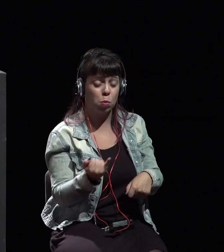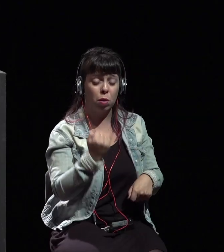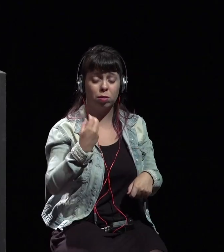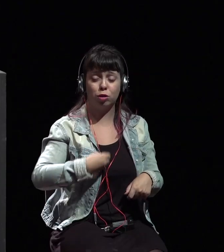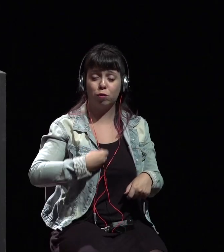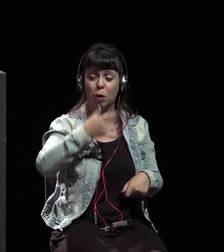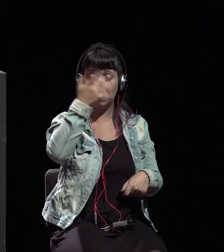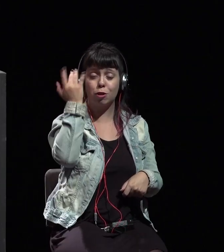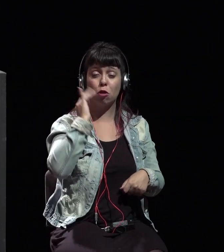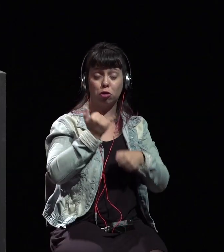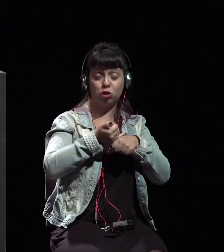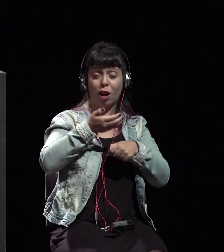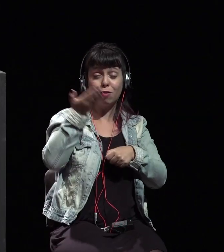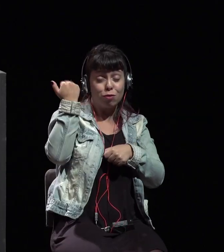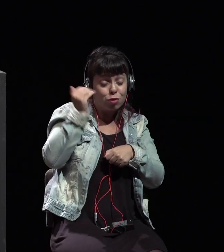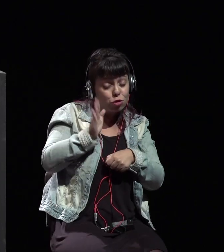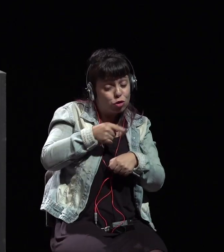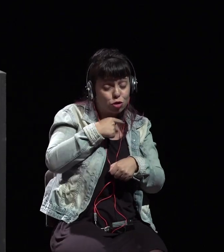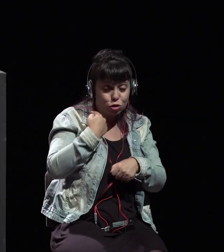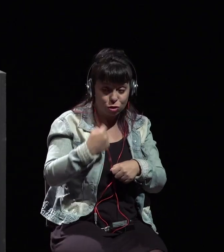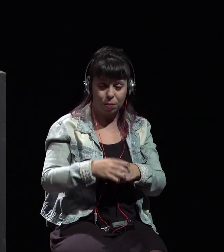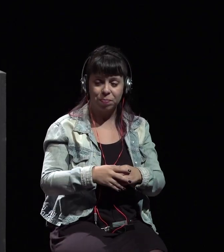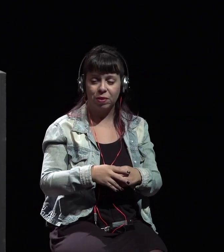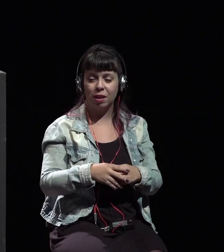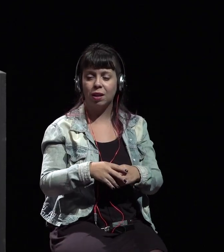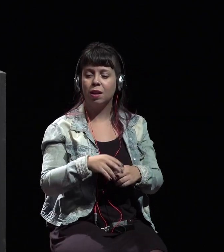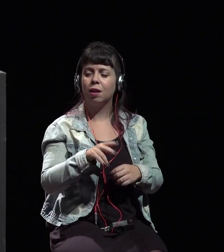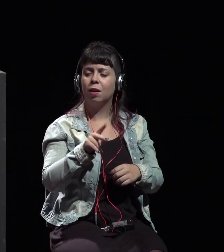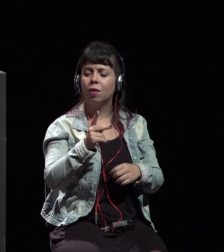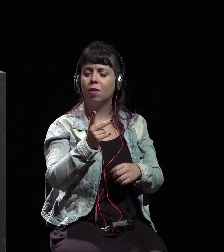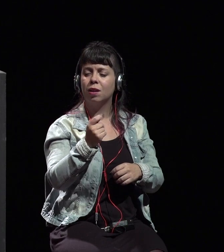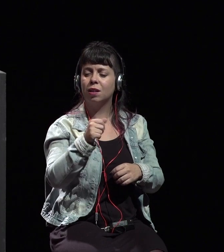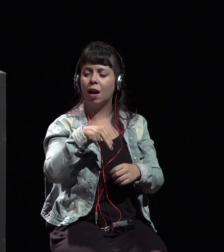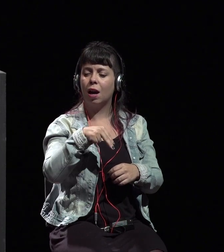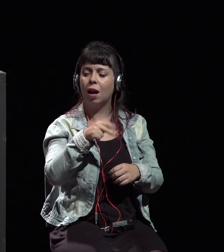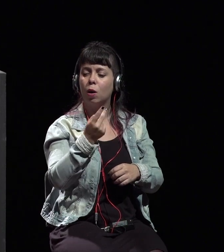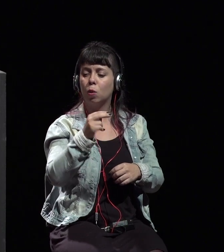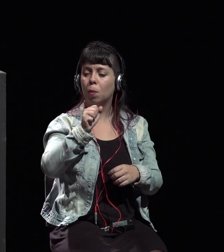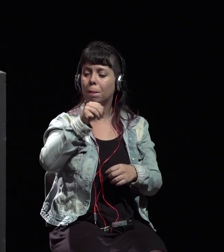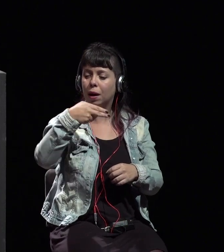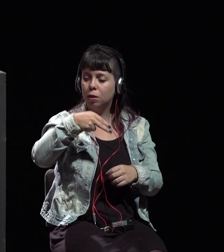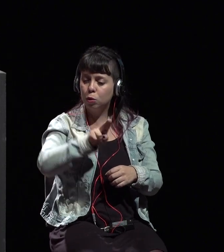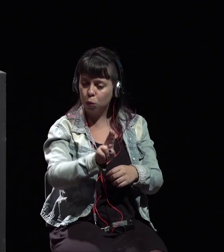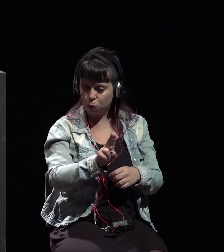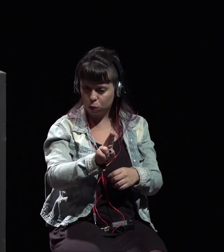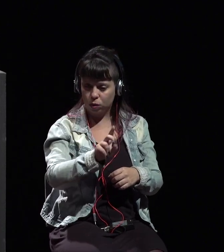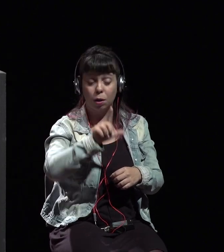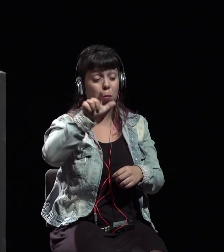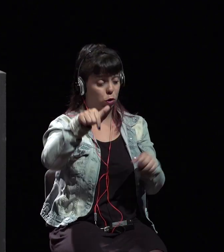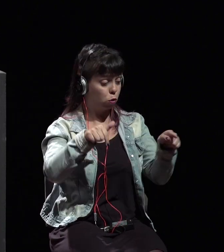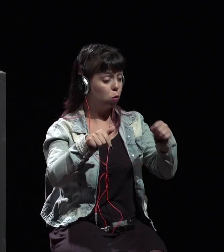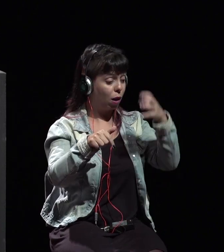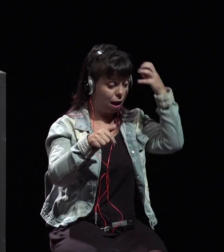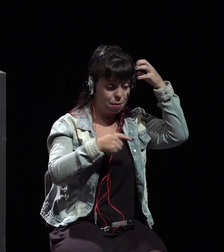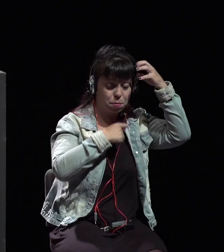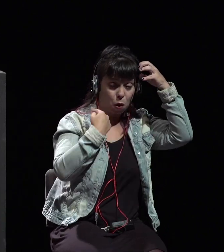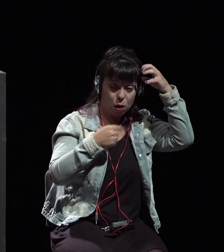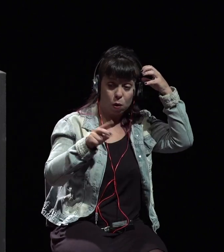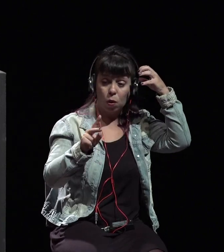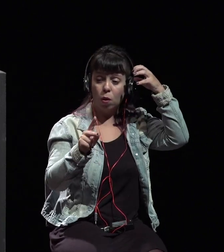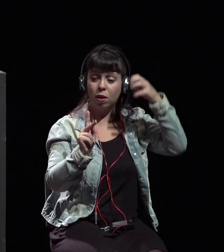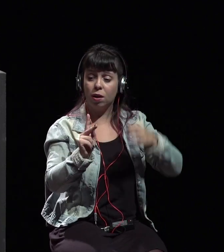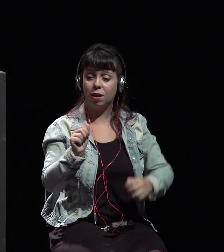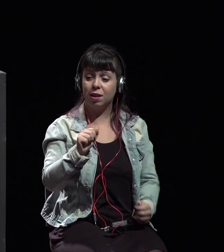as regent after the passing of Kamehameha I, had been the missionaries' most powerful ally. Indeed, it is impossible to imagine